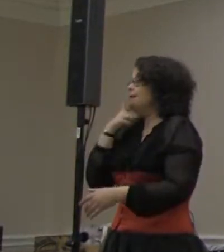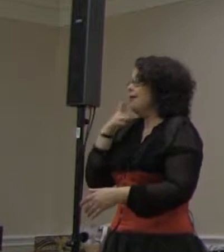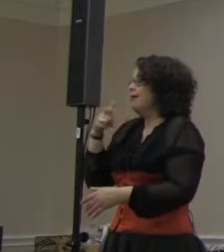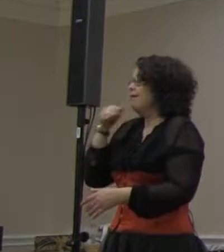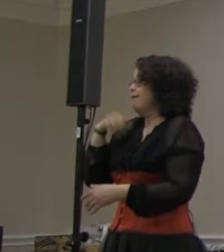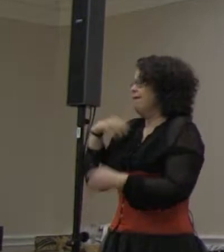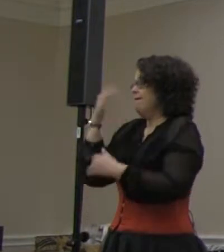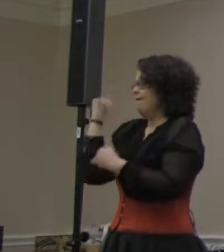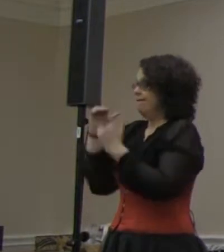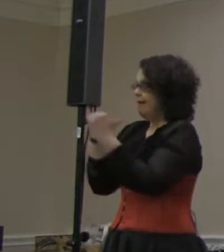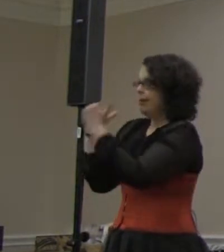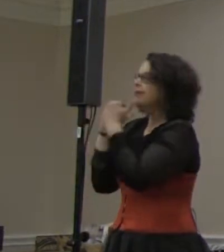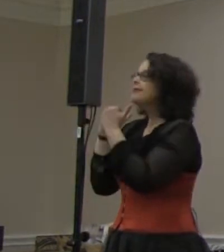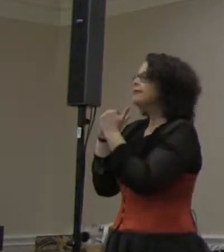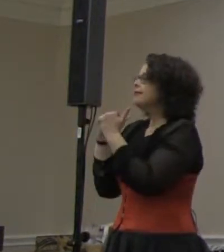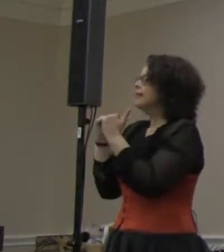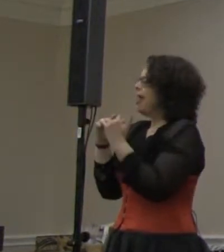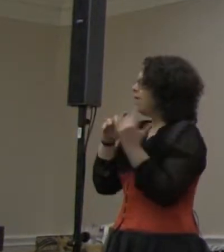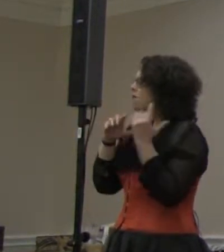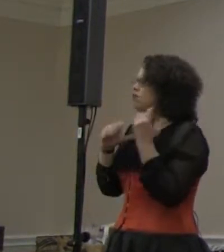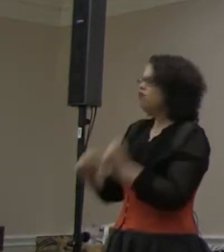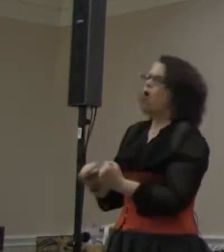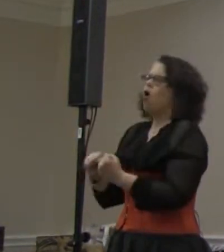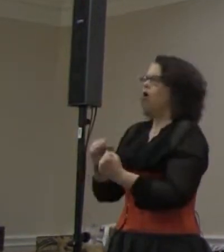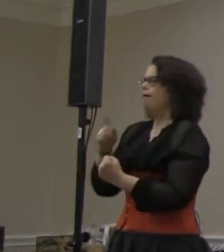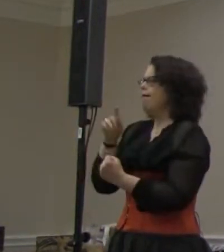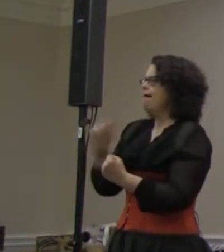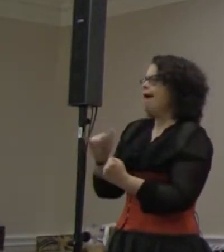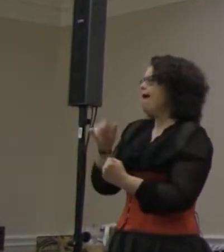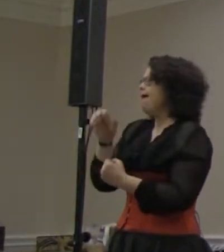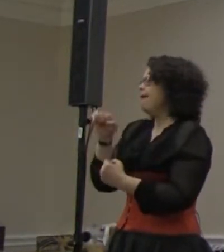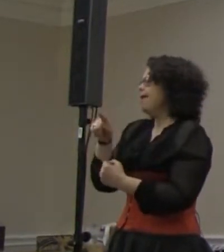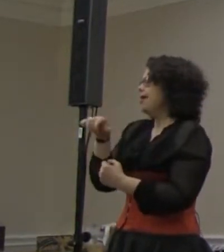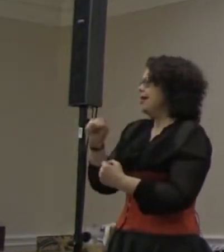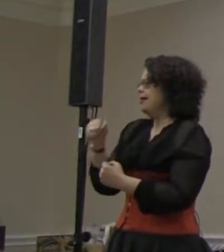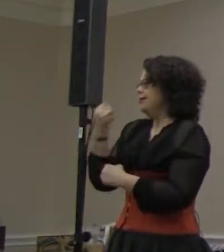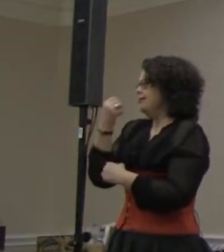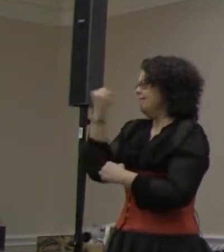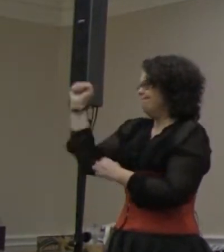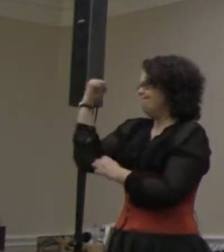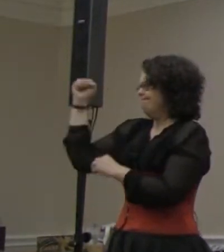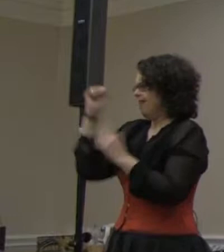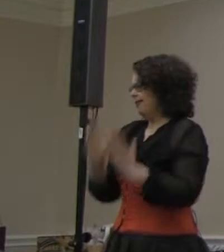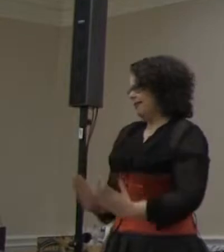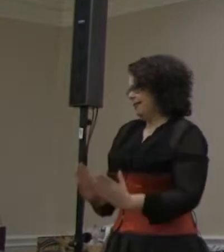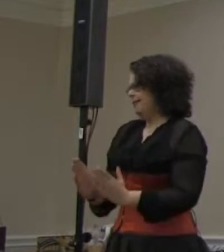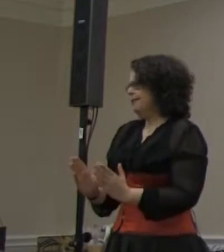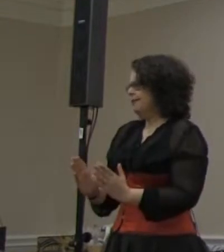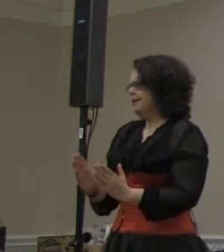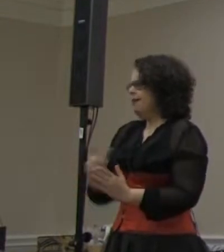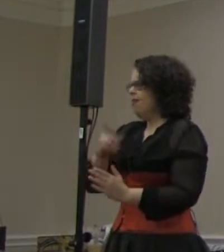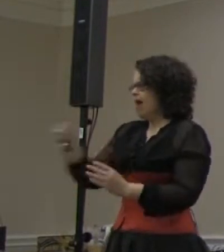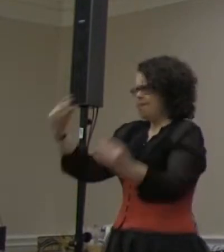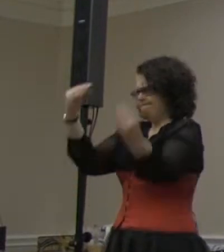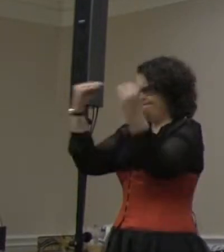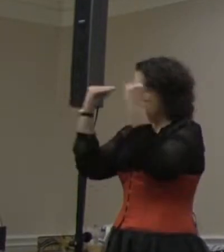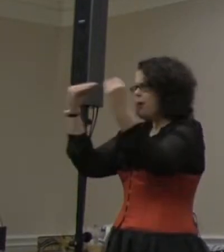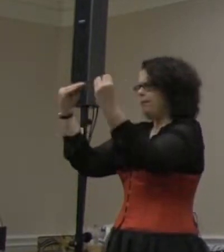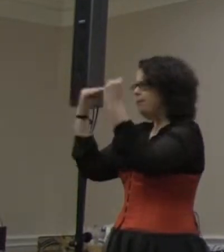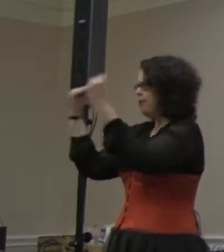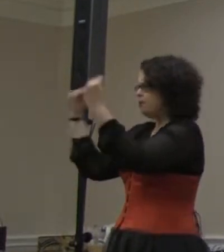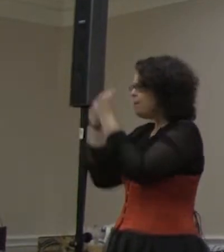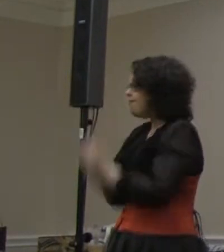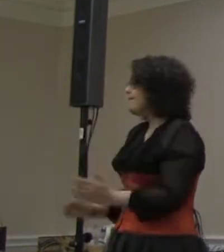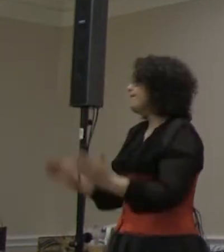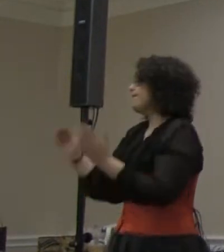and fierce and relentless gay AIDS activists. I was schooled by them again and again